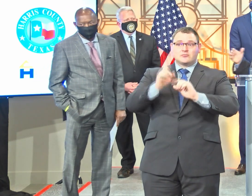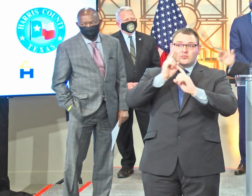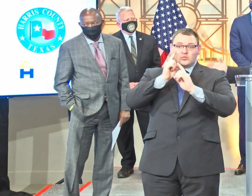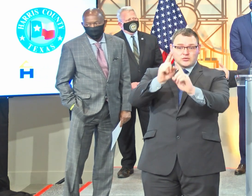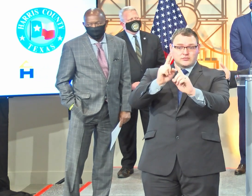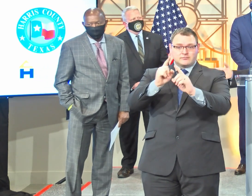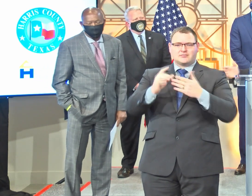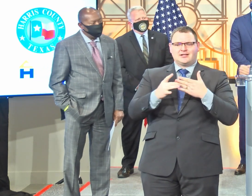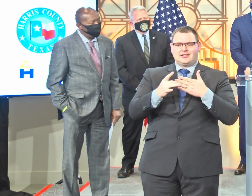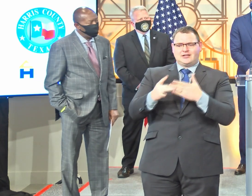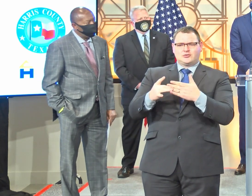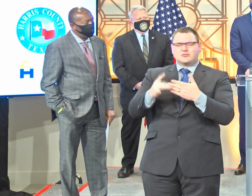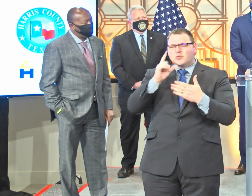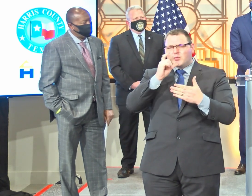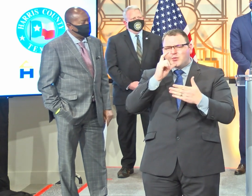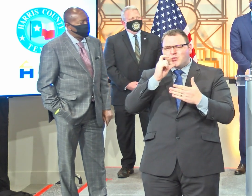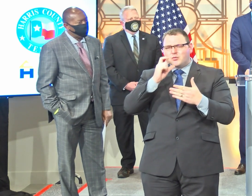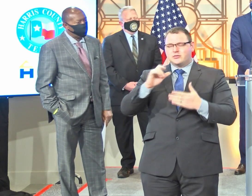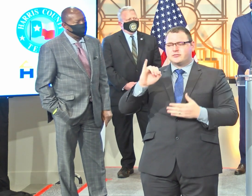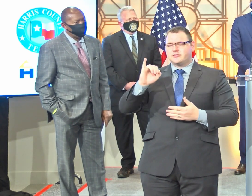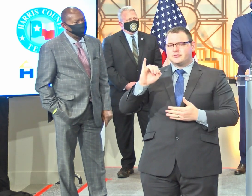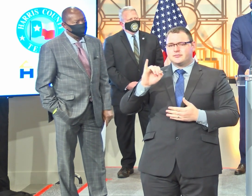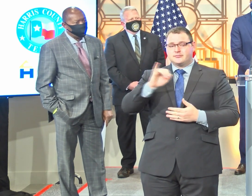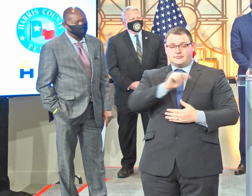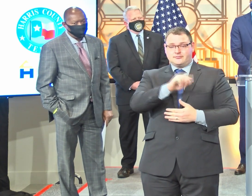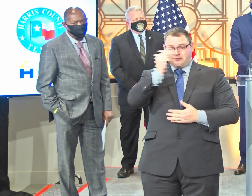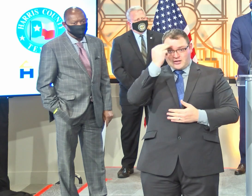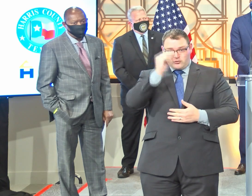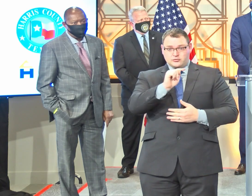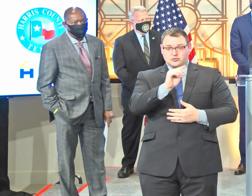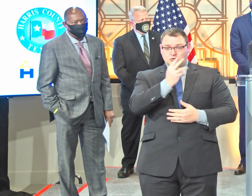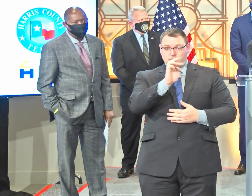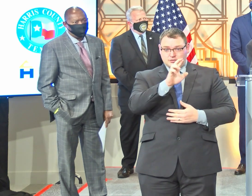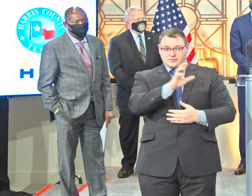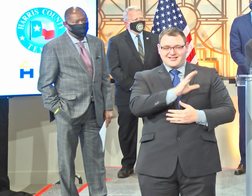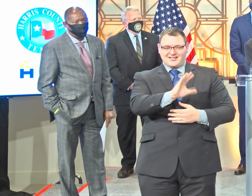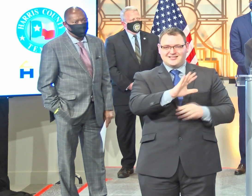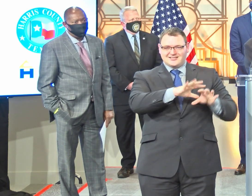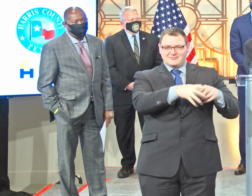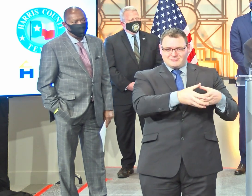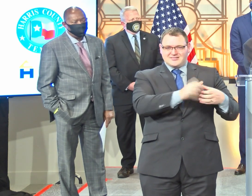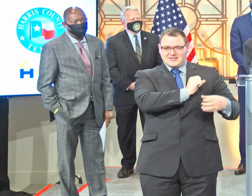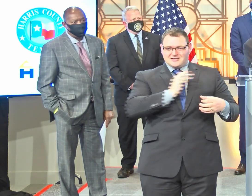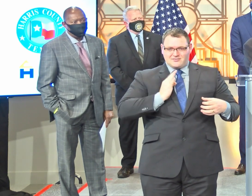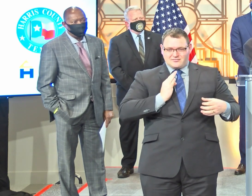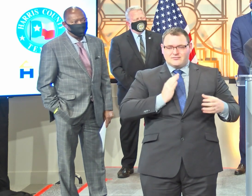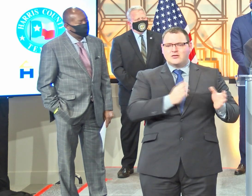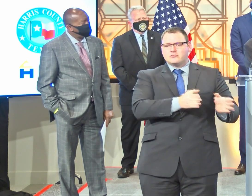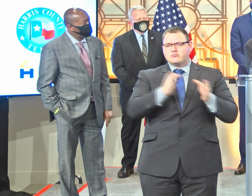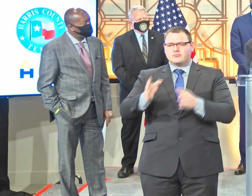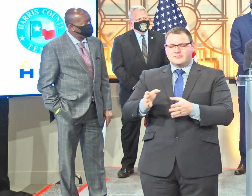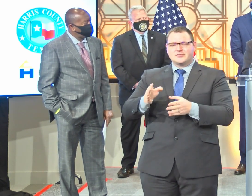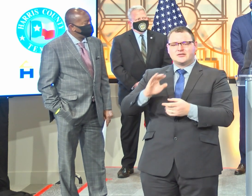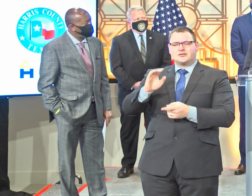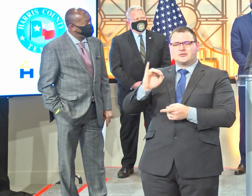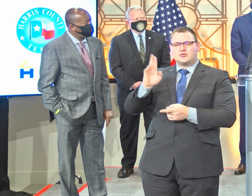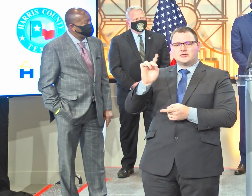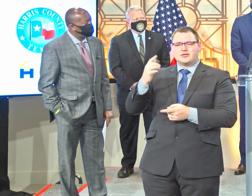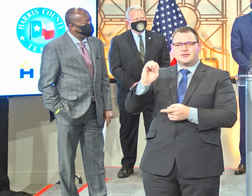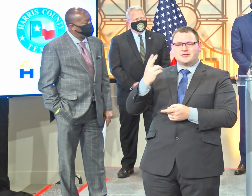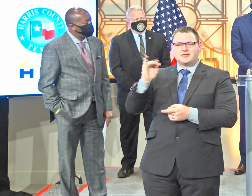have someone try to wash your window or ask you for money. We don't want to see people in our parks. We don't